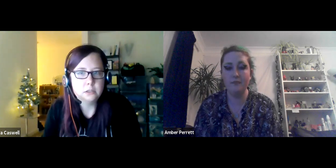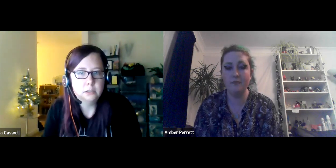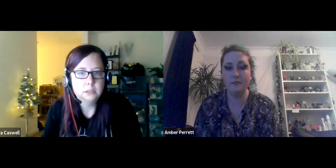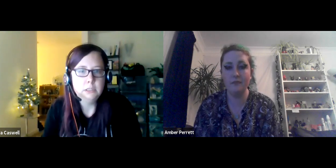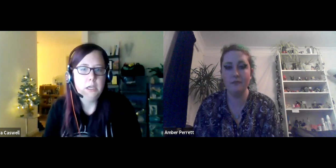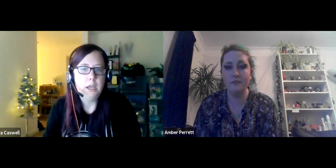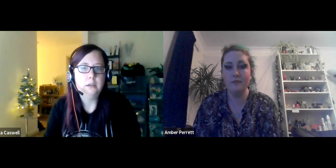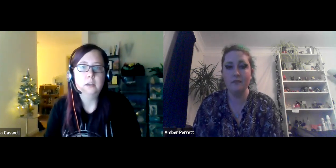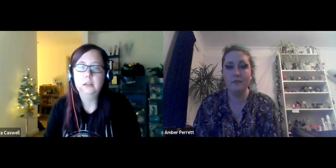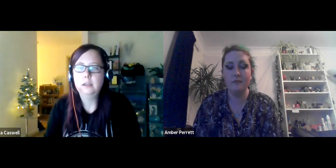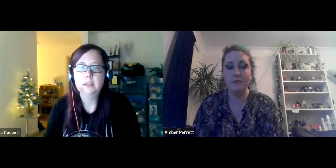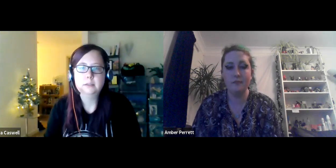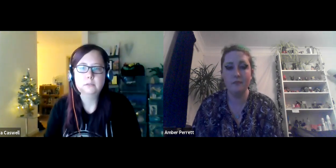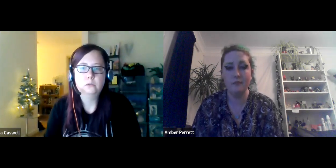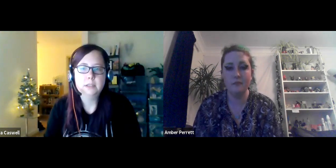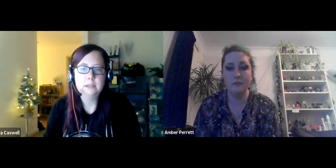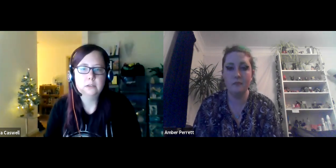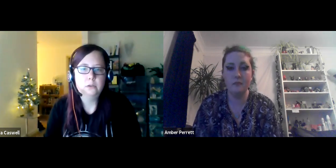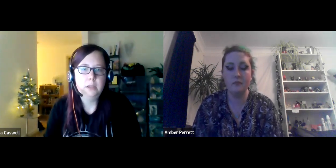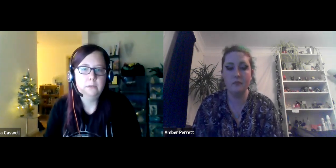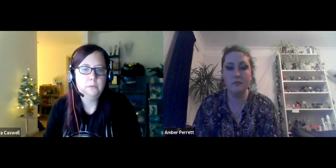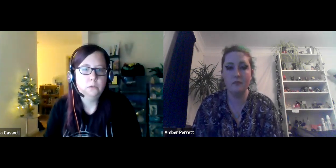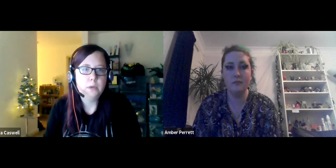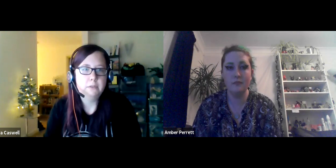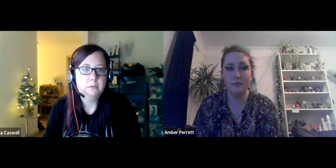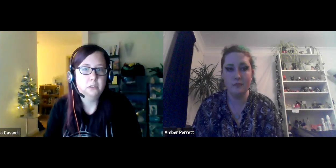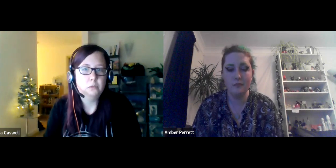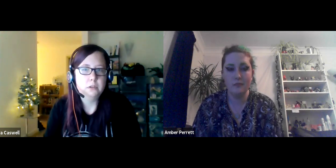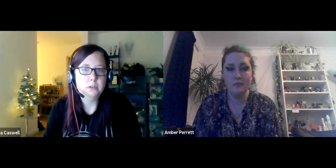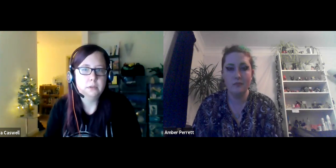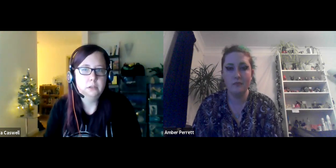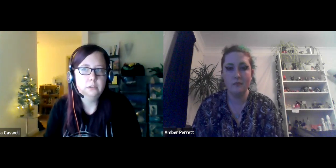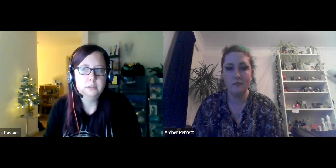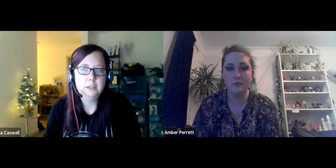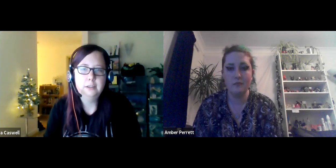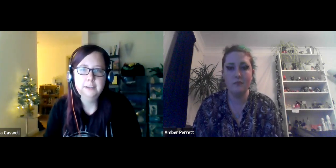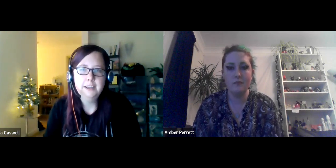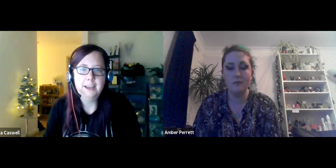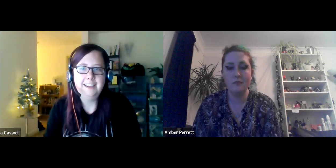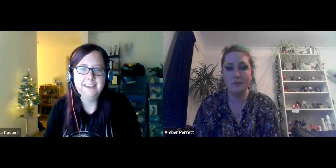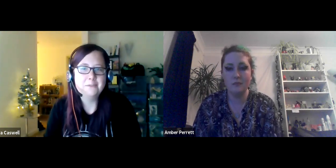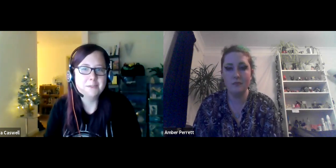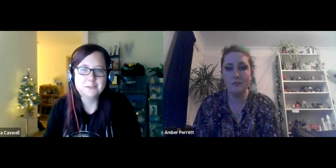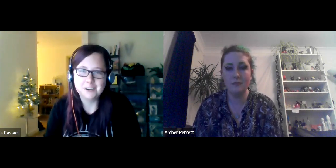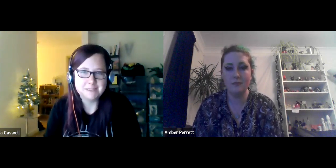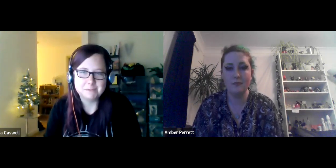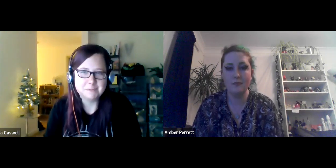session. And as always, let us know if you have anything that you want us to include. We'll try and be